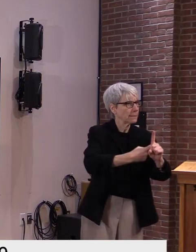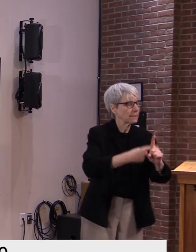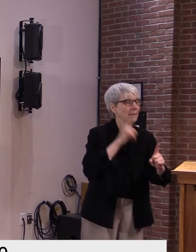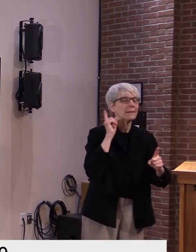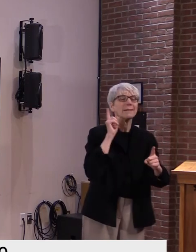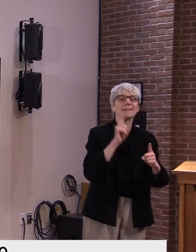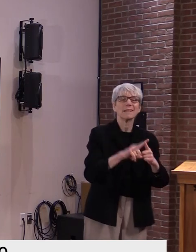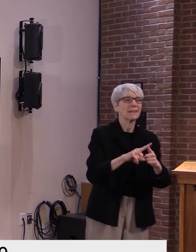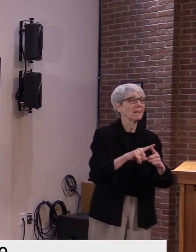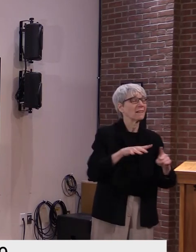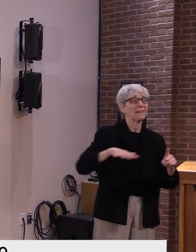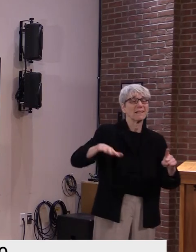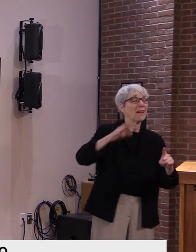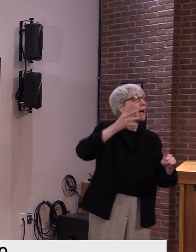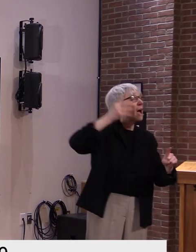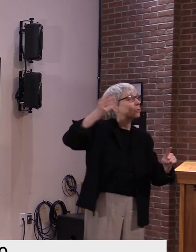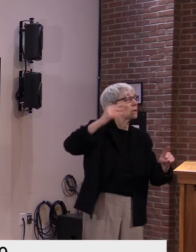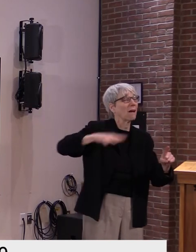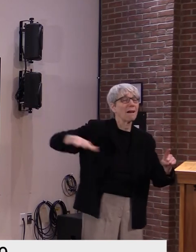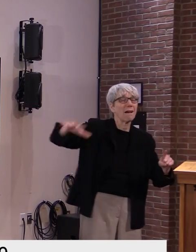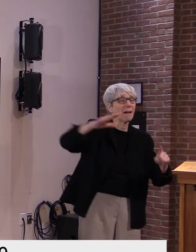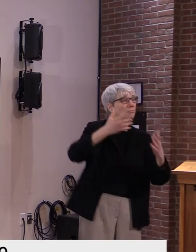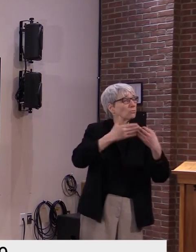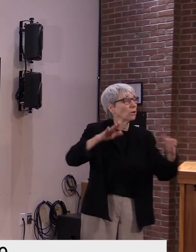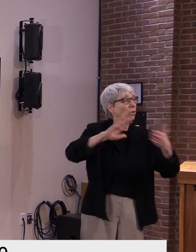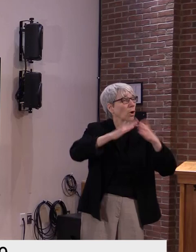community level of virus increased.